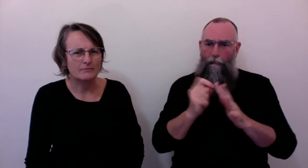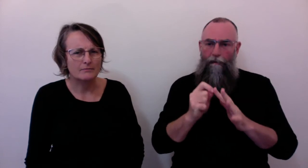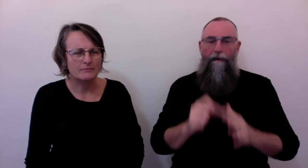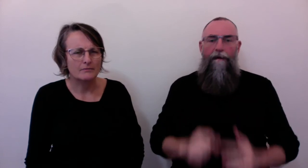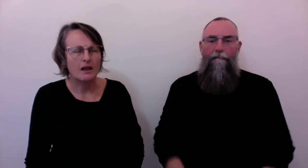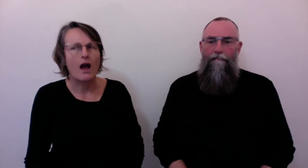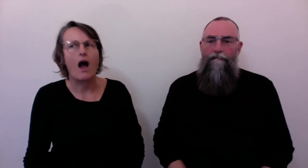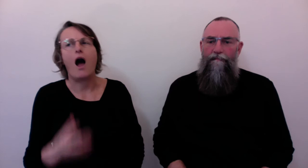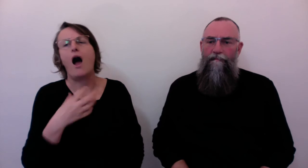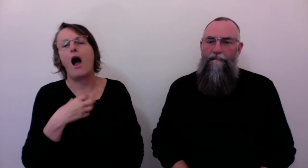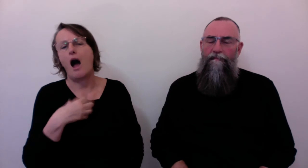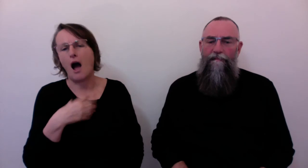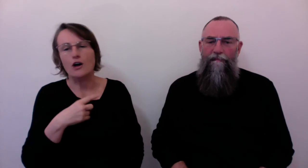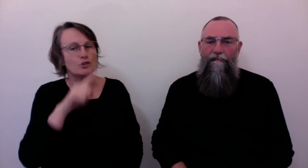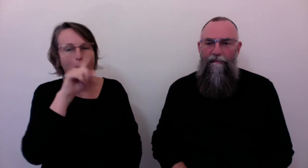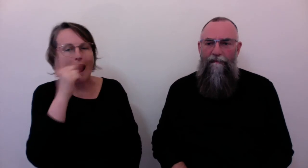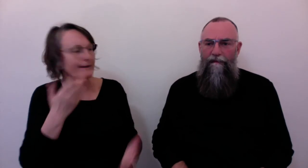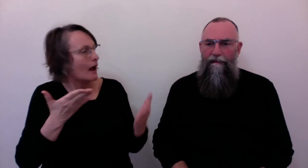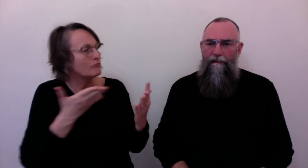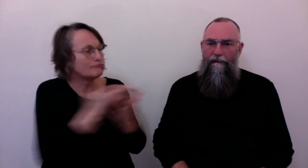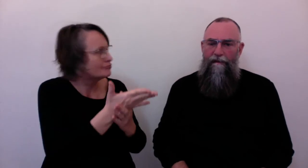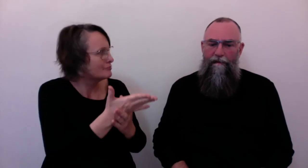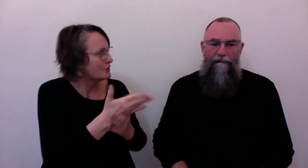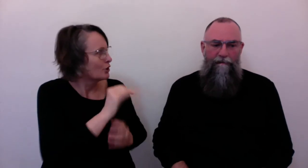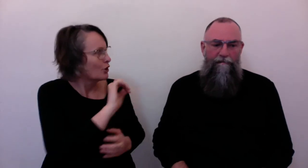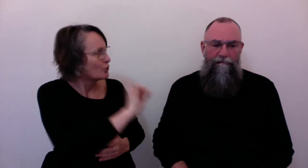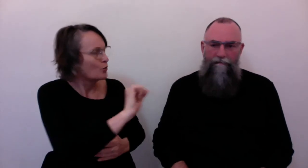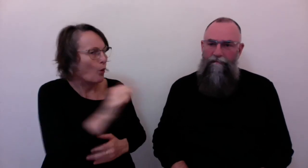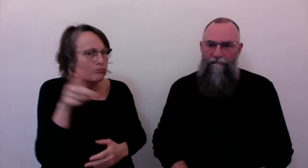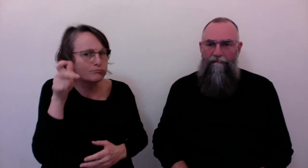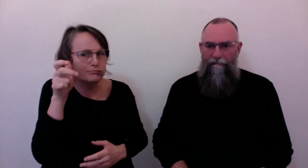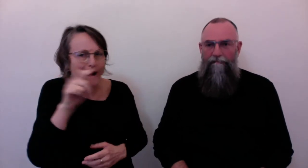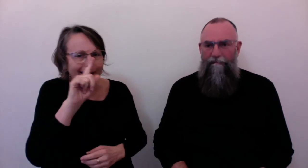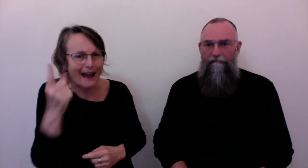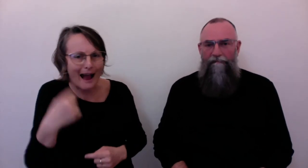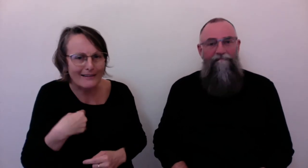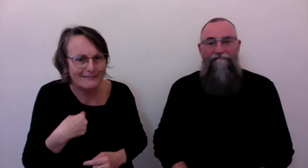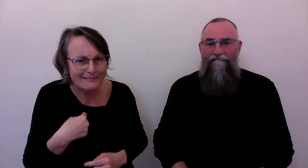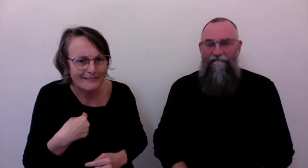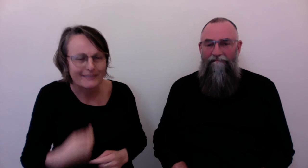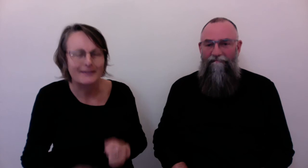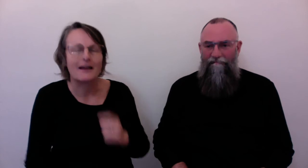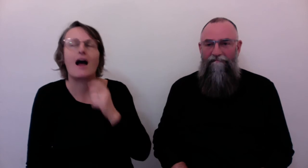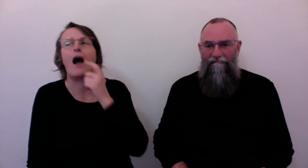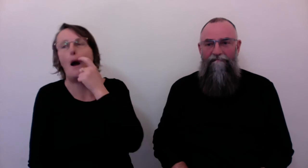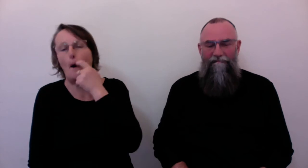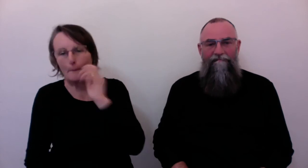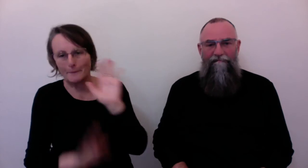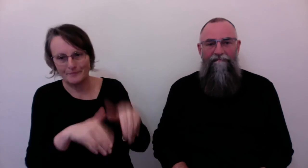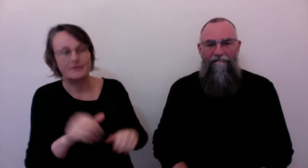can't be like, hello, Nathan. I'm in your head. I do. I do have an No, idea. Dylan. though. No. Nathan, go with me and tell me, Mm. can you